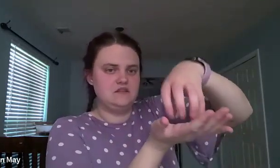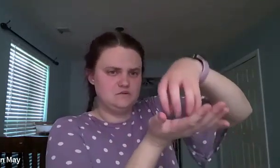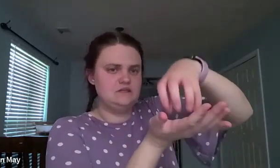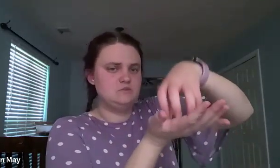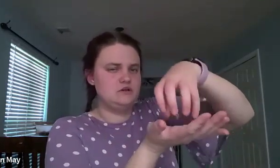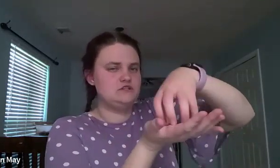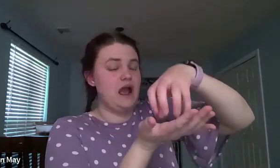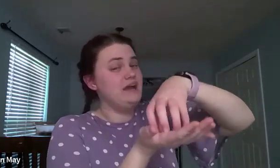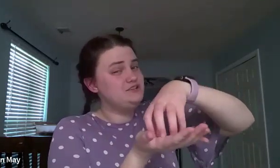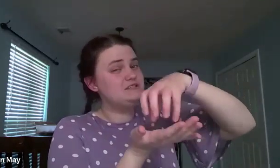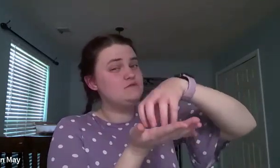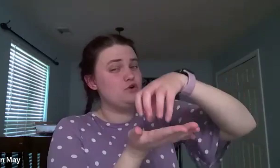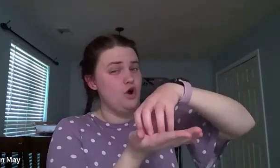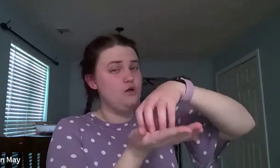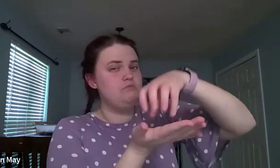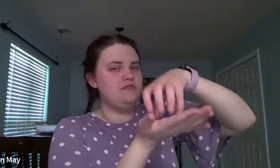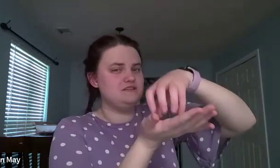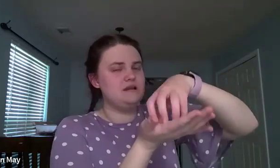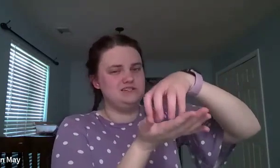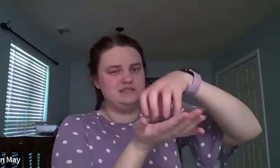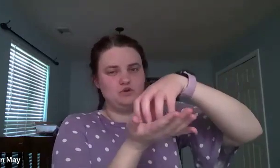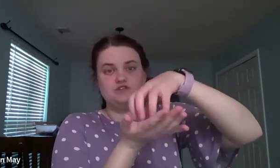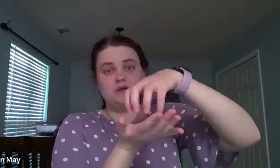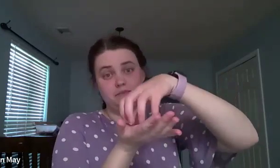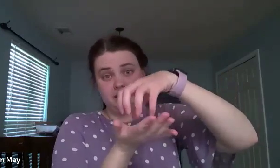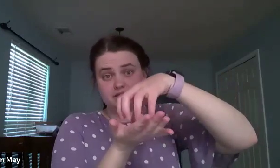This one is more used for, I use this one for all, but this one I do see more used for cupcakes.